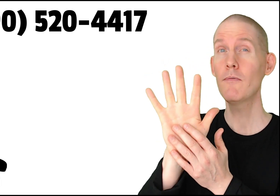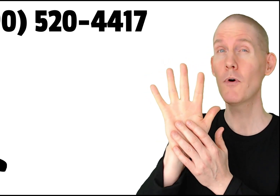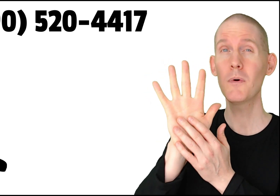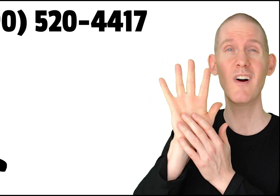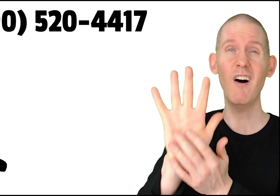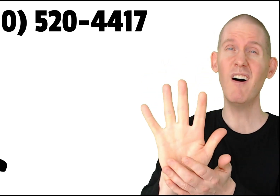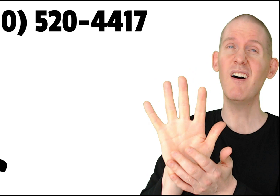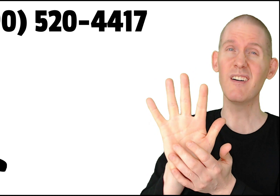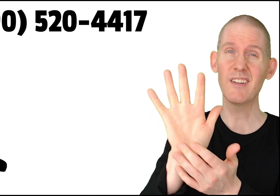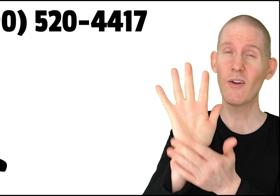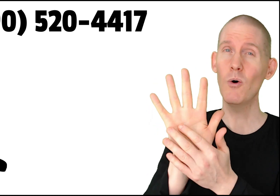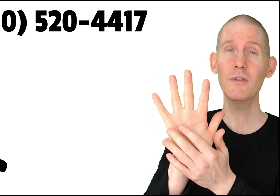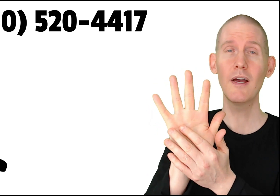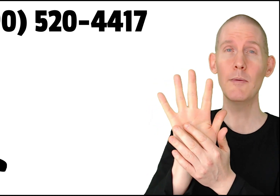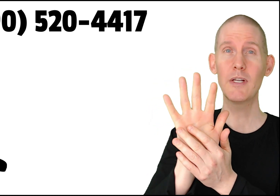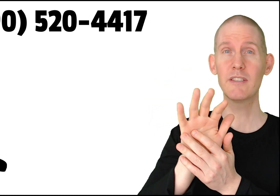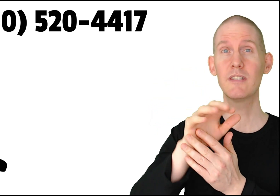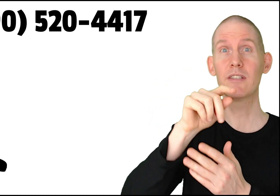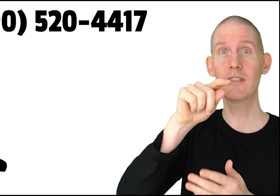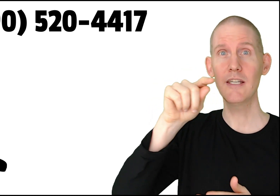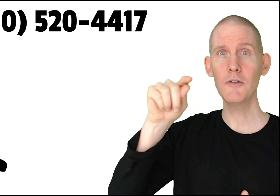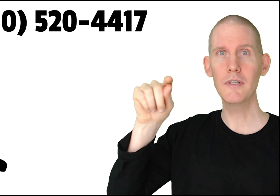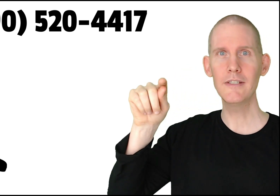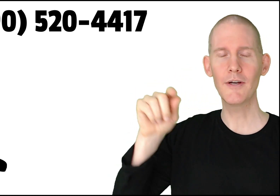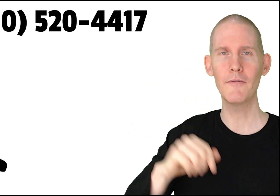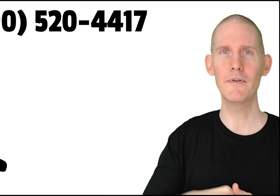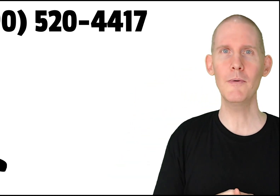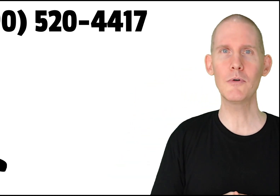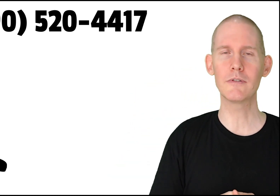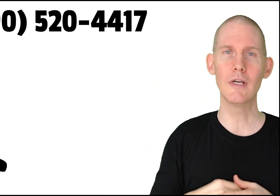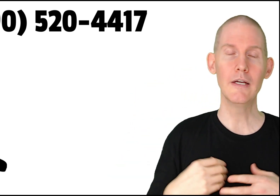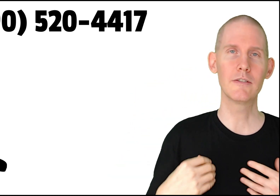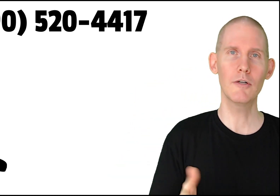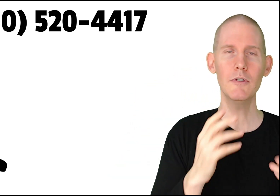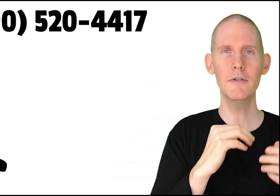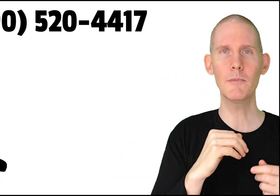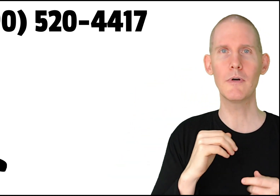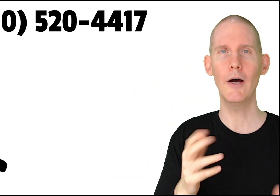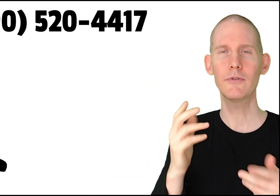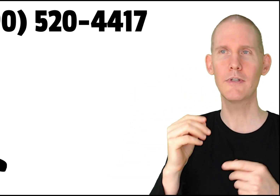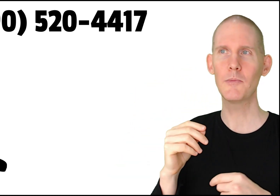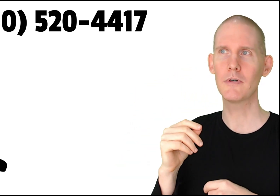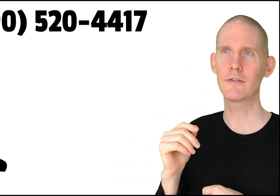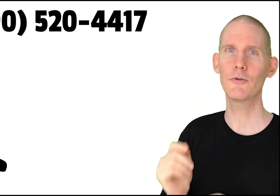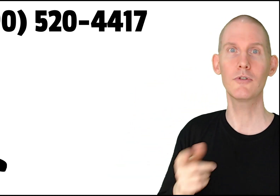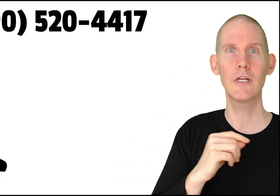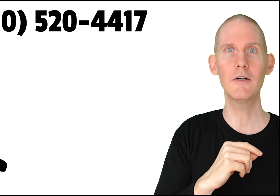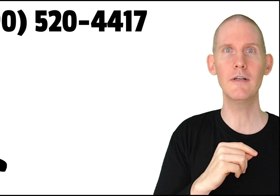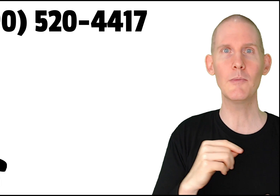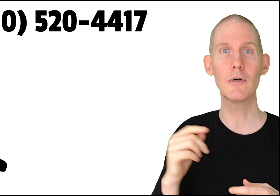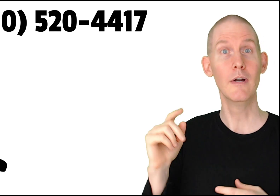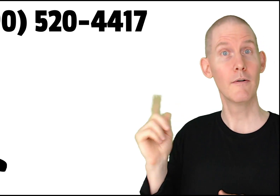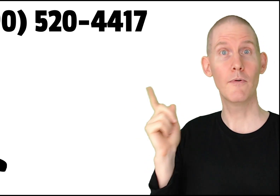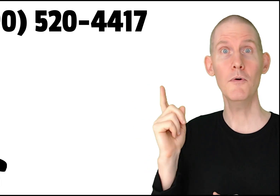forward all, the whole time, because it's a series of numbers, serial number, house number, social security number, phone